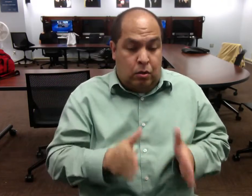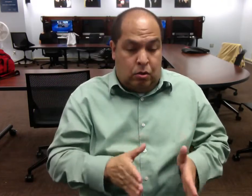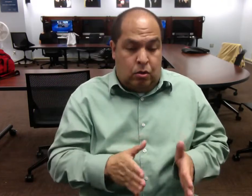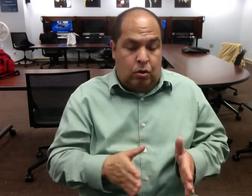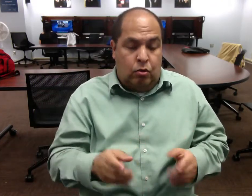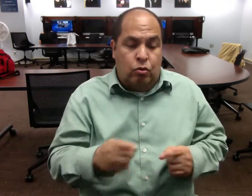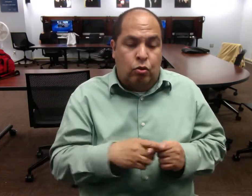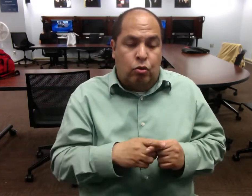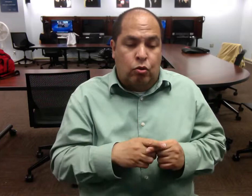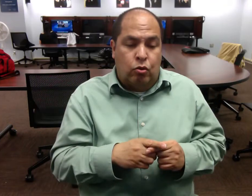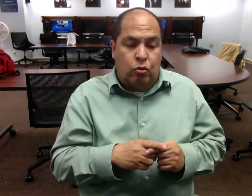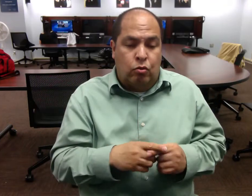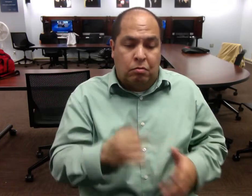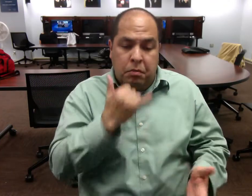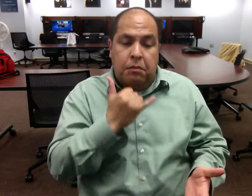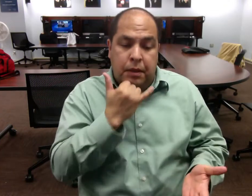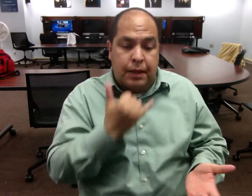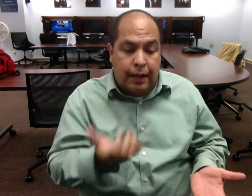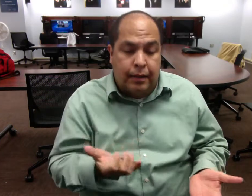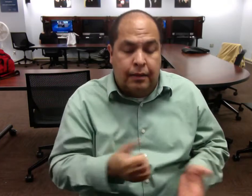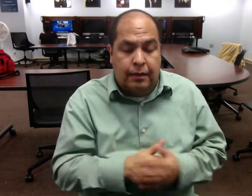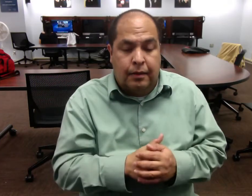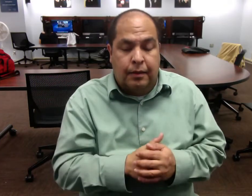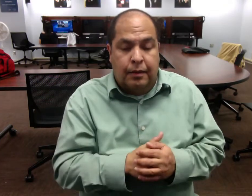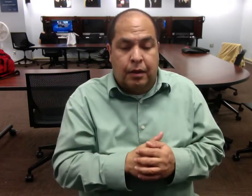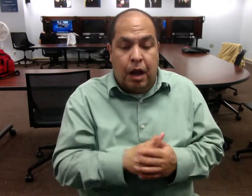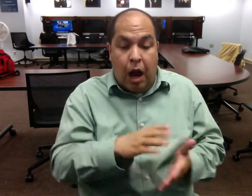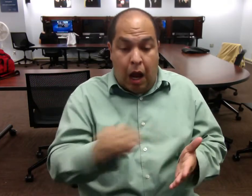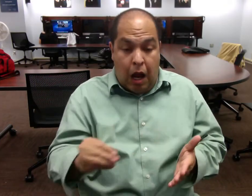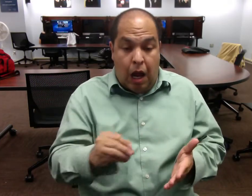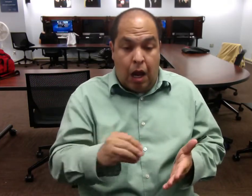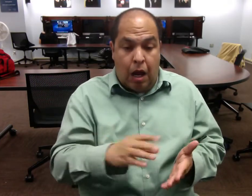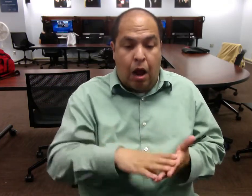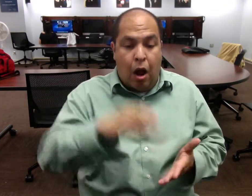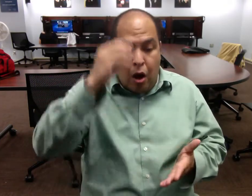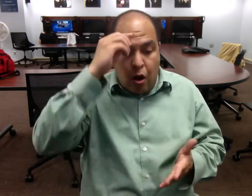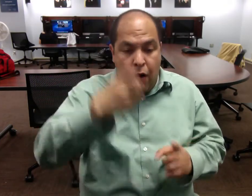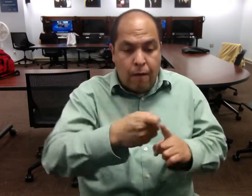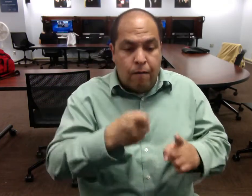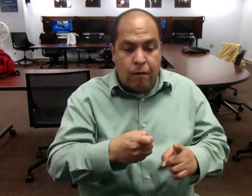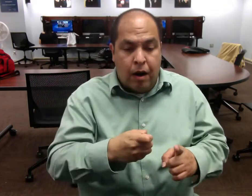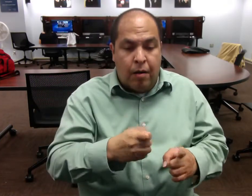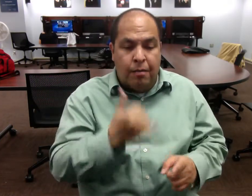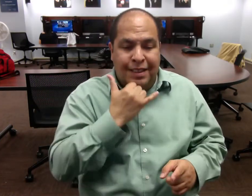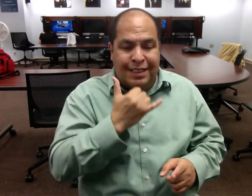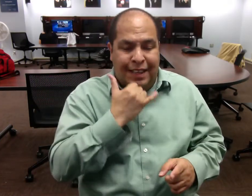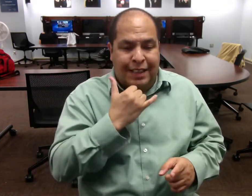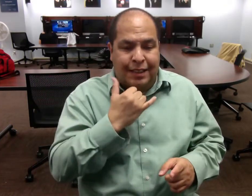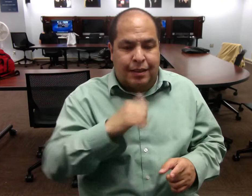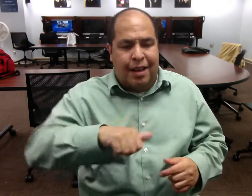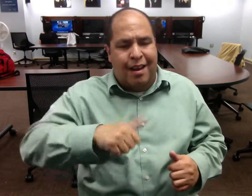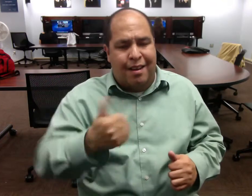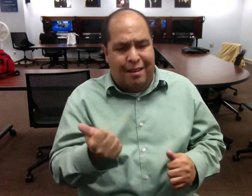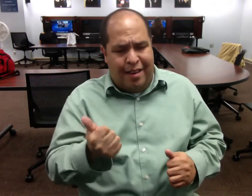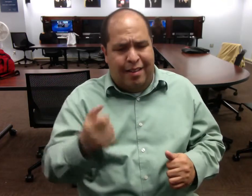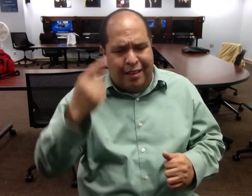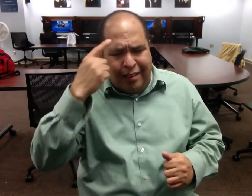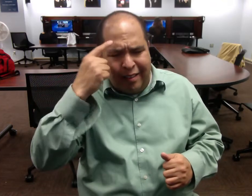Another concept that is very important for adult educators to take into consideration is